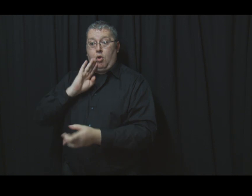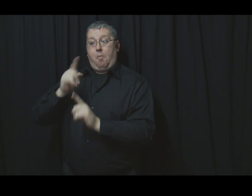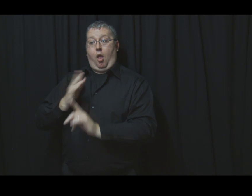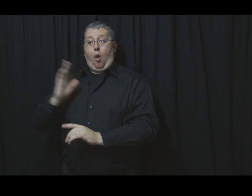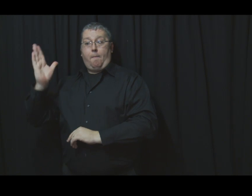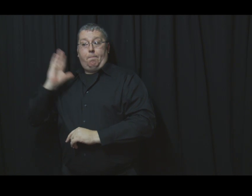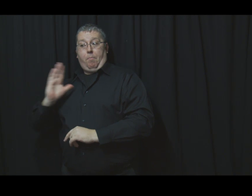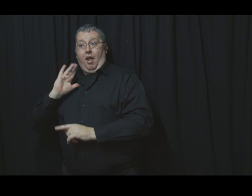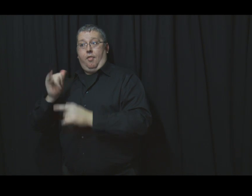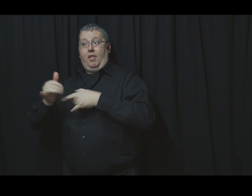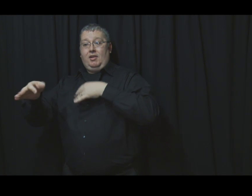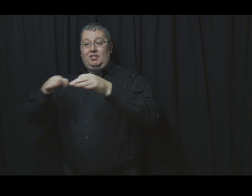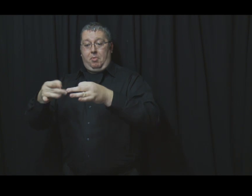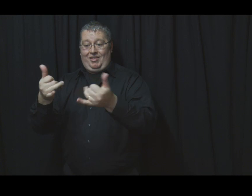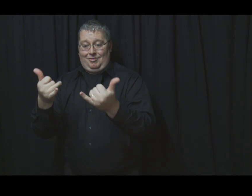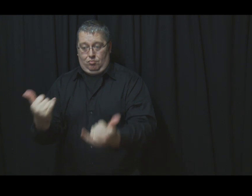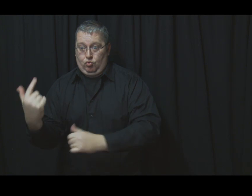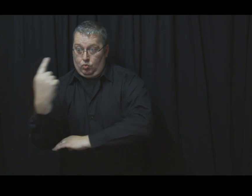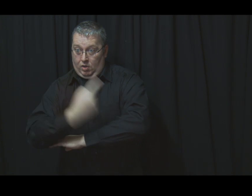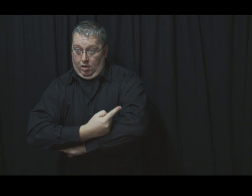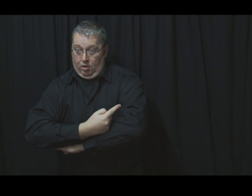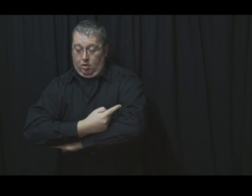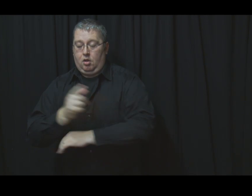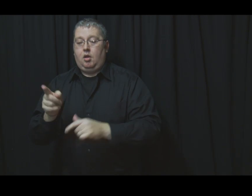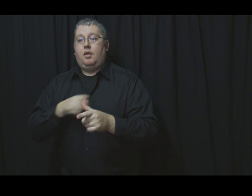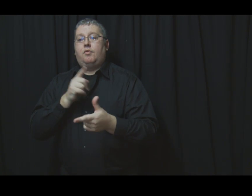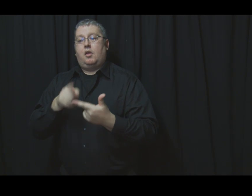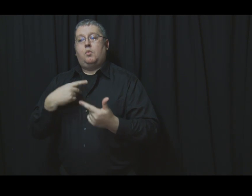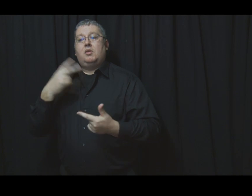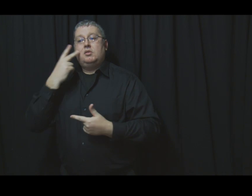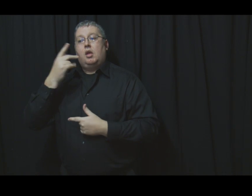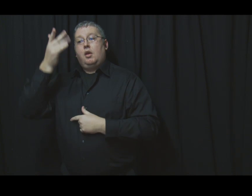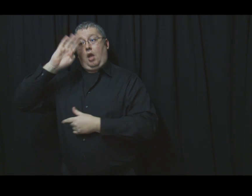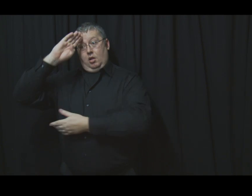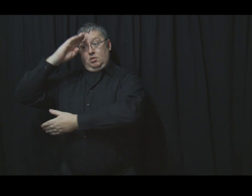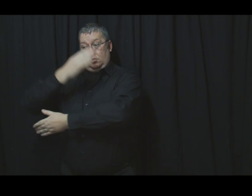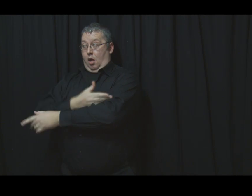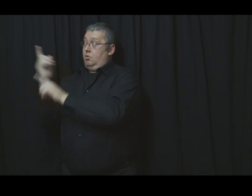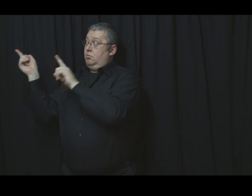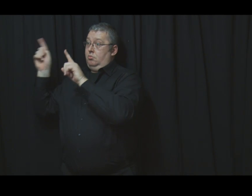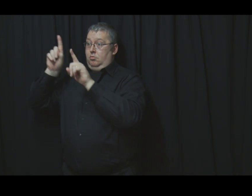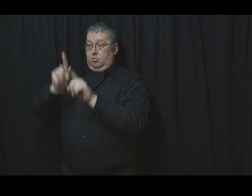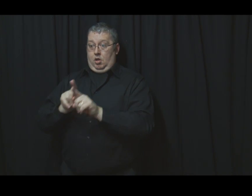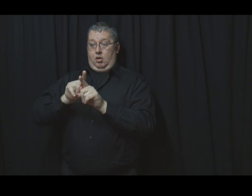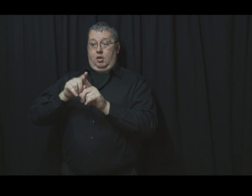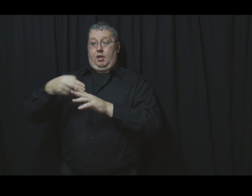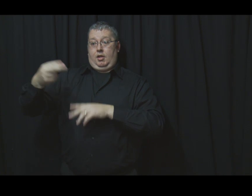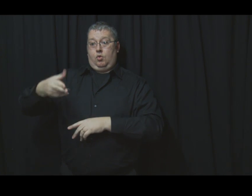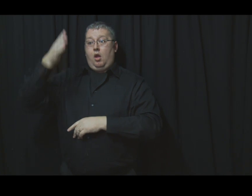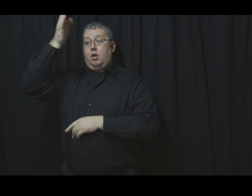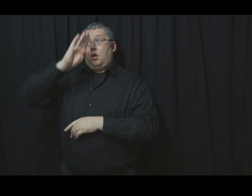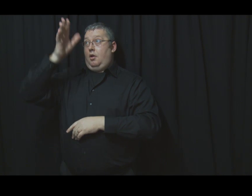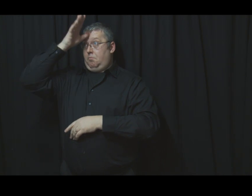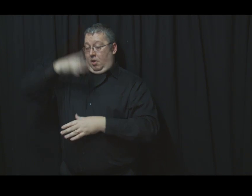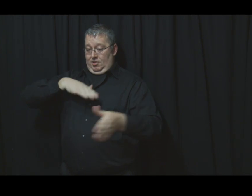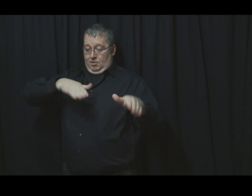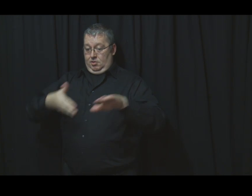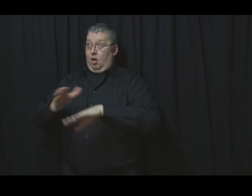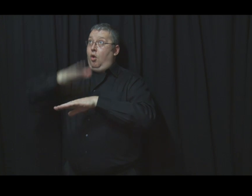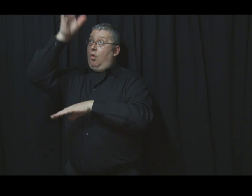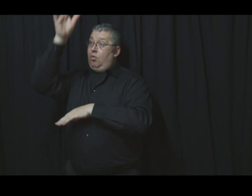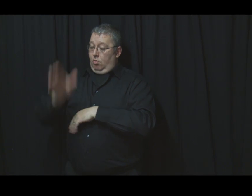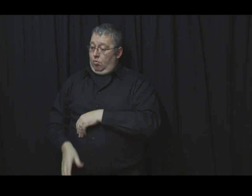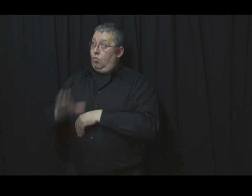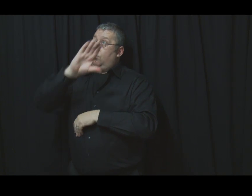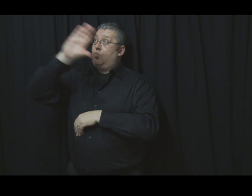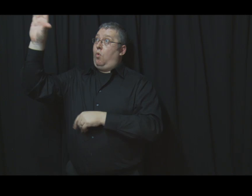that explains the present. And then, of course, that God's Son stepped into history to be Jesus Christ, the God-man, to die on the cross, be raised from the dead, and